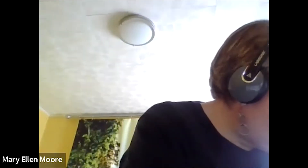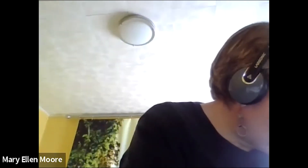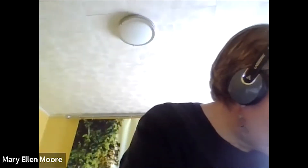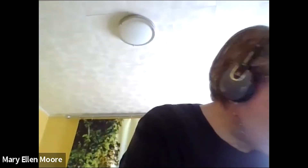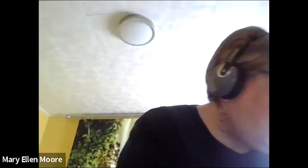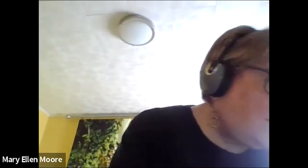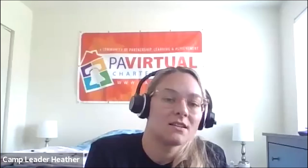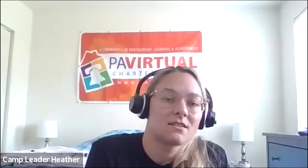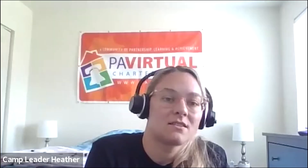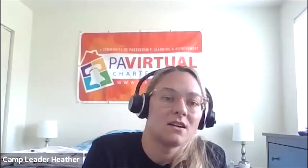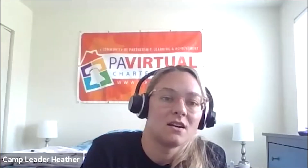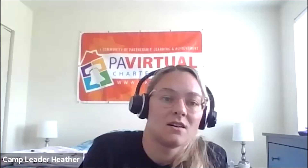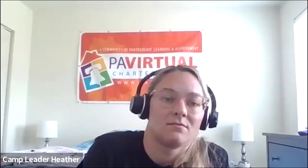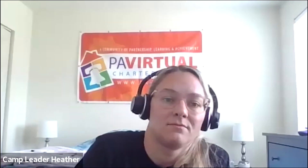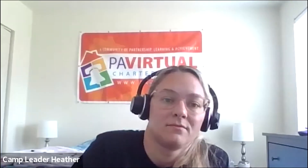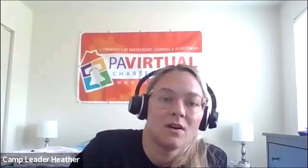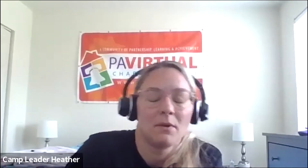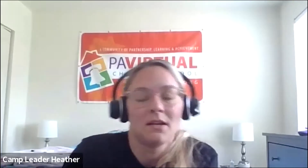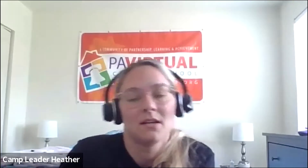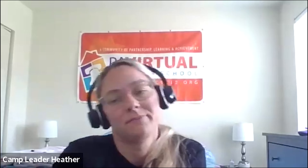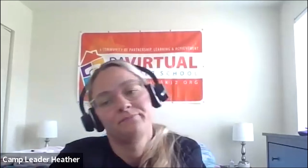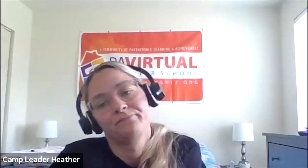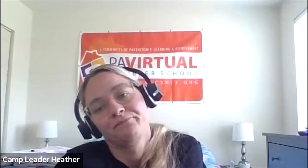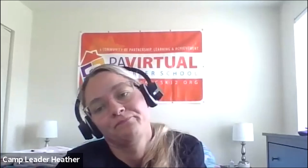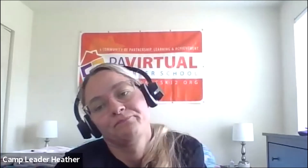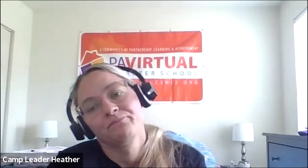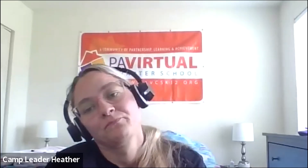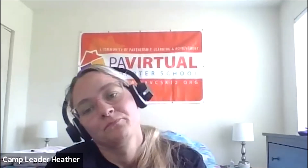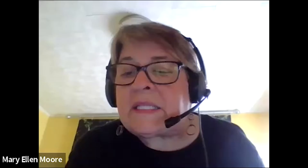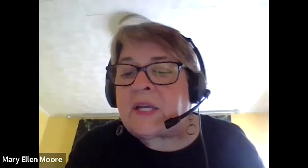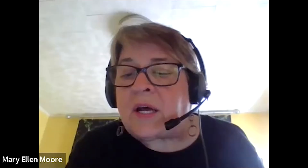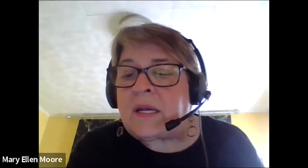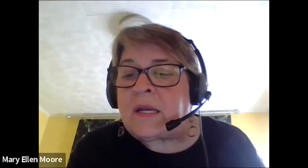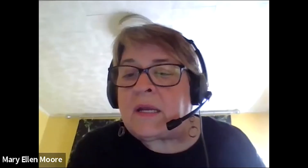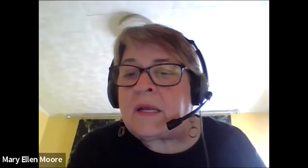I don't think that's Amina. No, it's not.